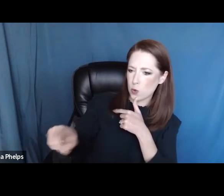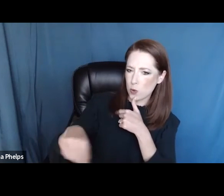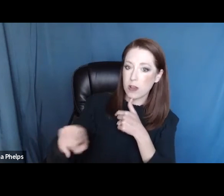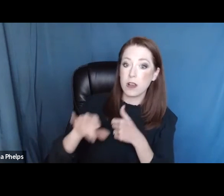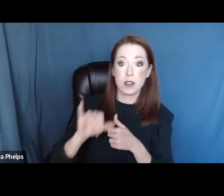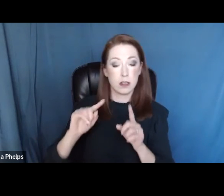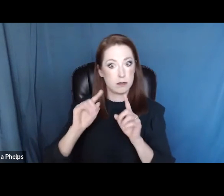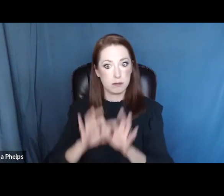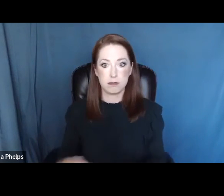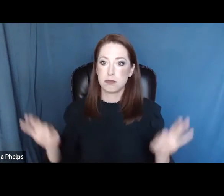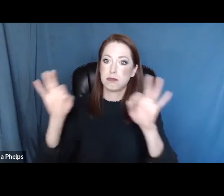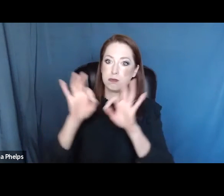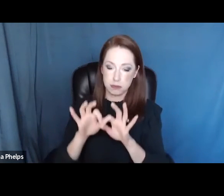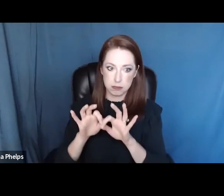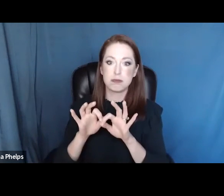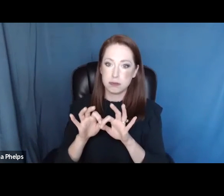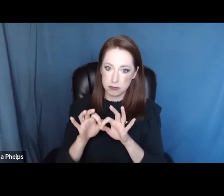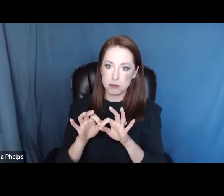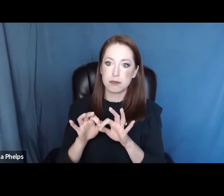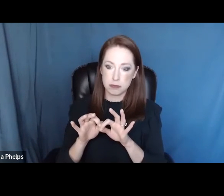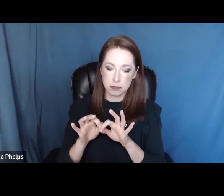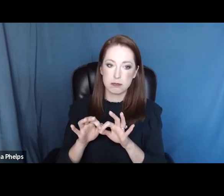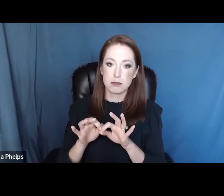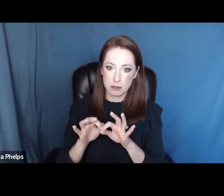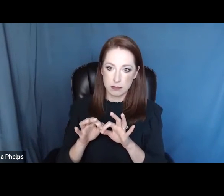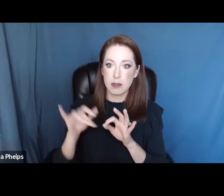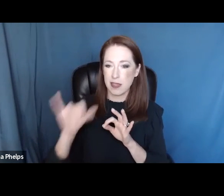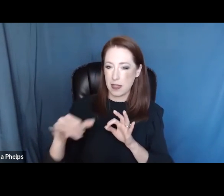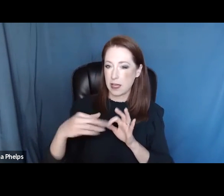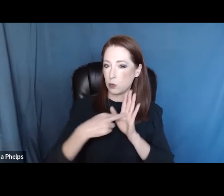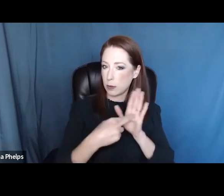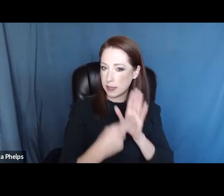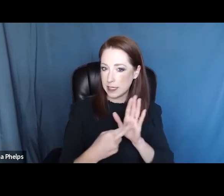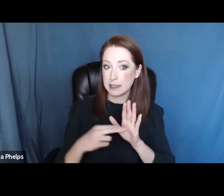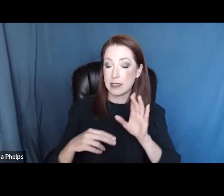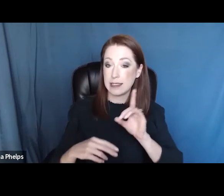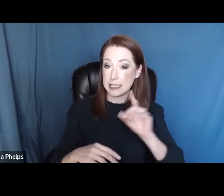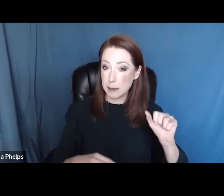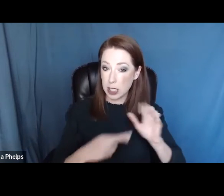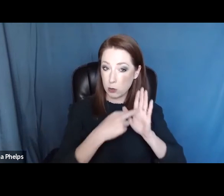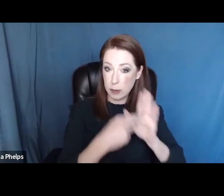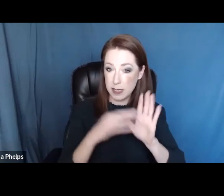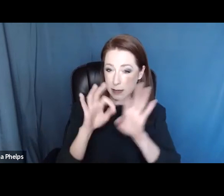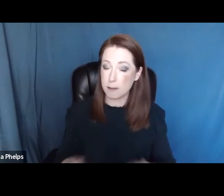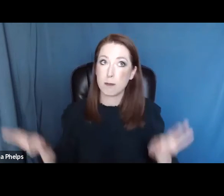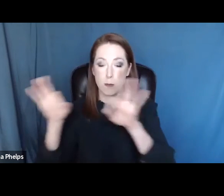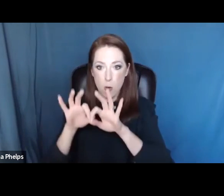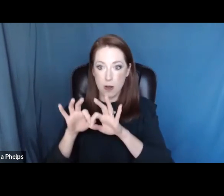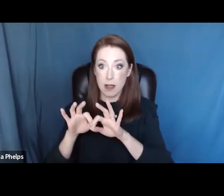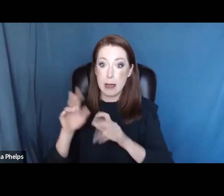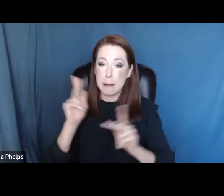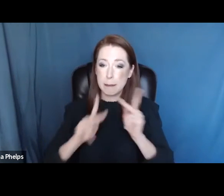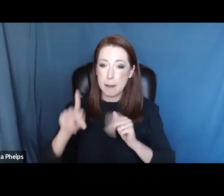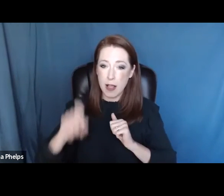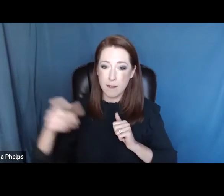questions that matter, that represent why disability representation matters, because you have to have people at the table when